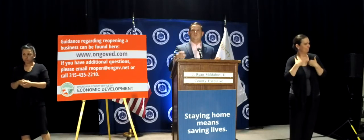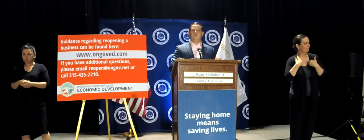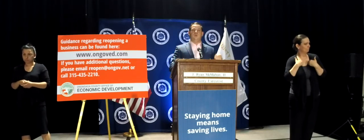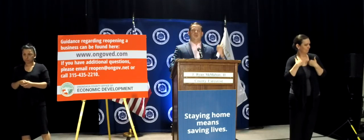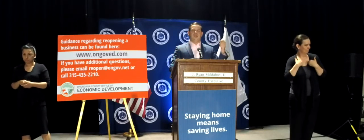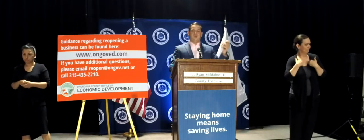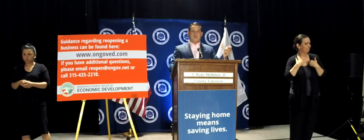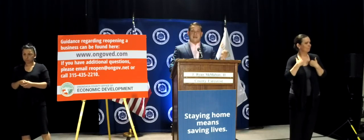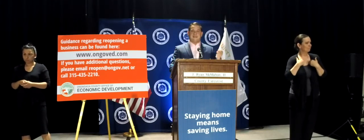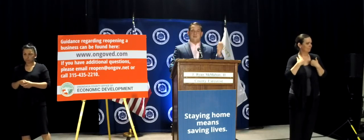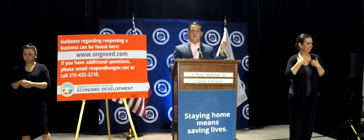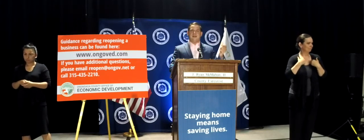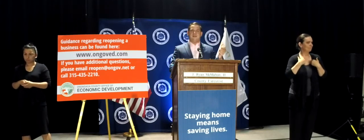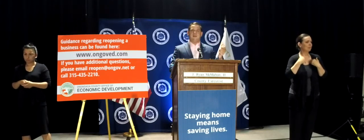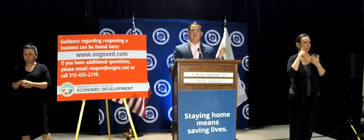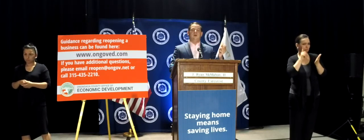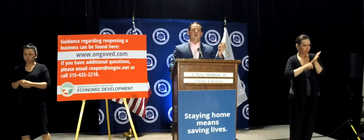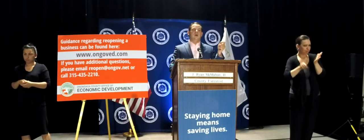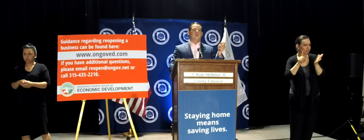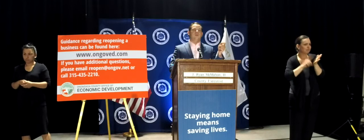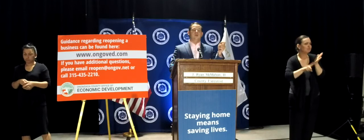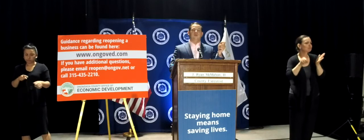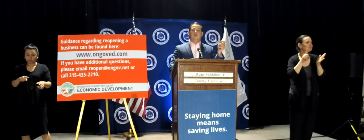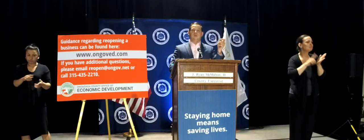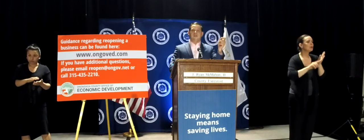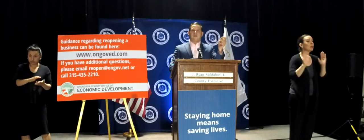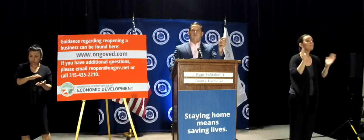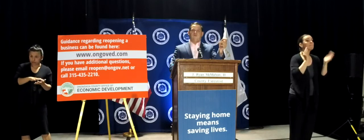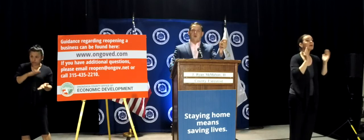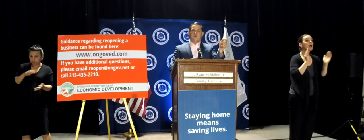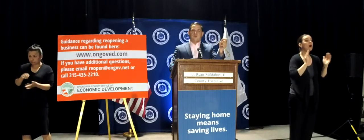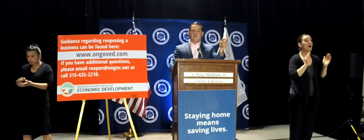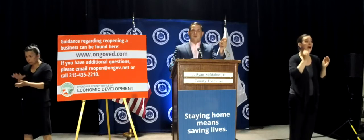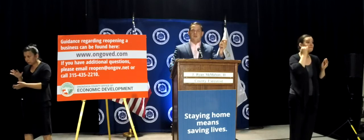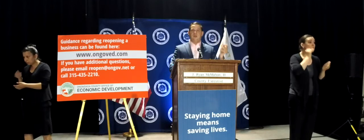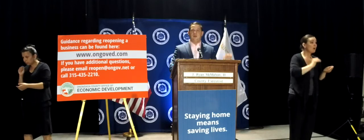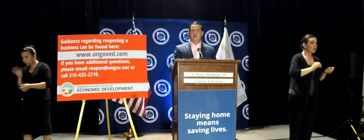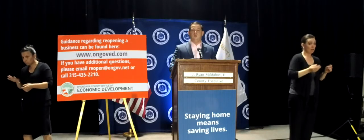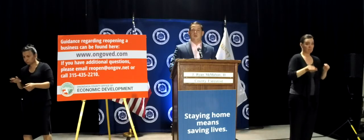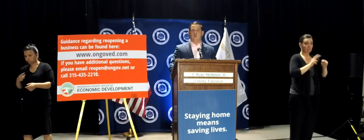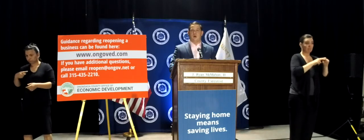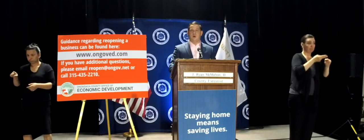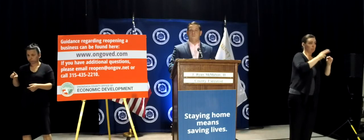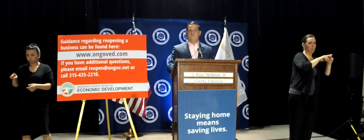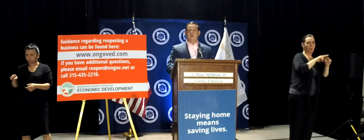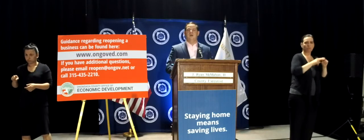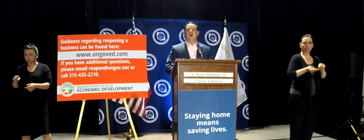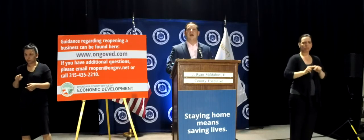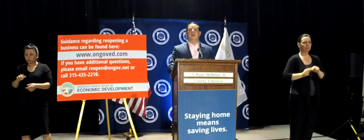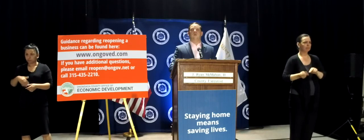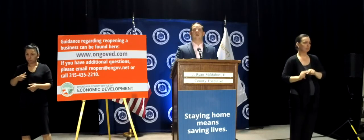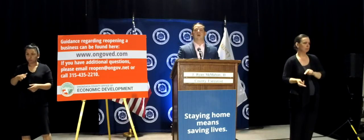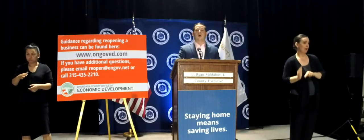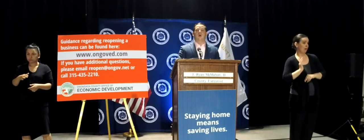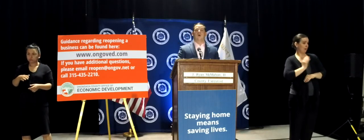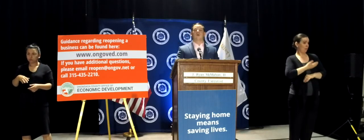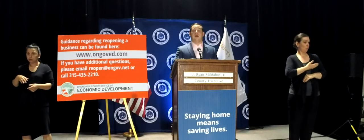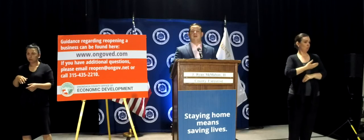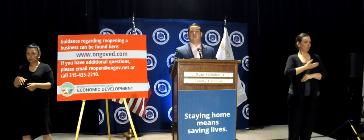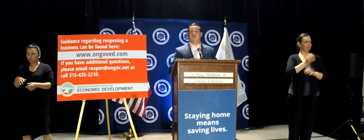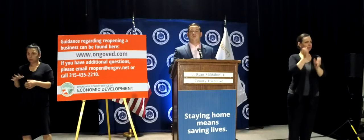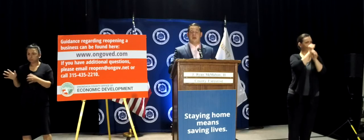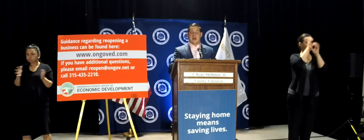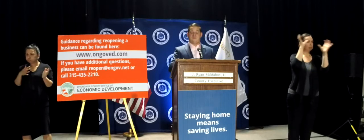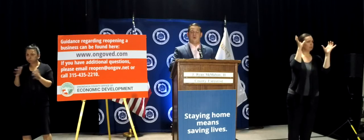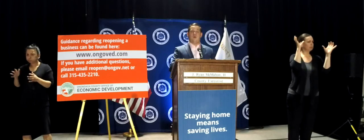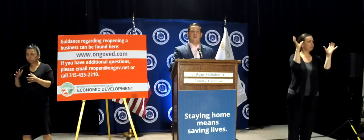fall, we're testing. We believe we will see it first in wastewater. And then we know,